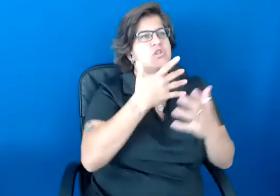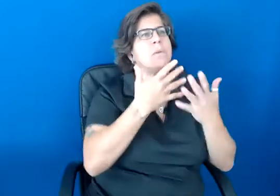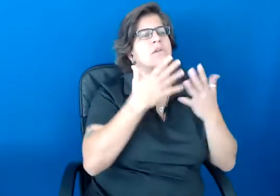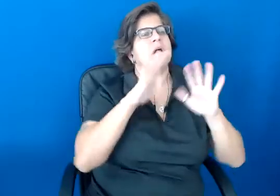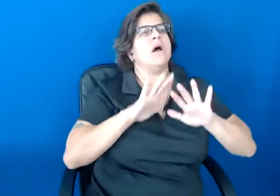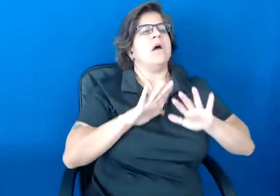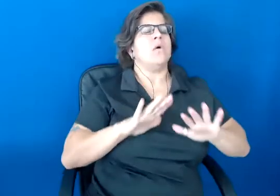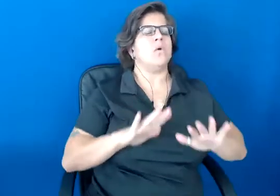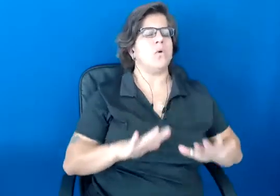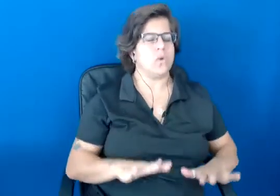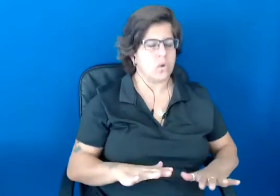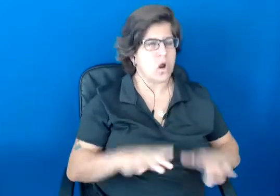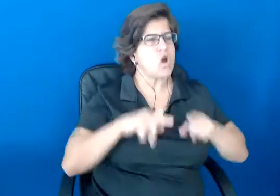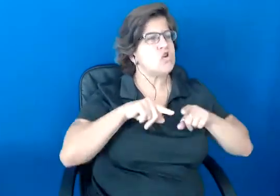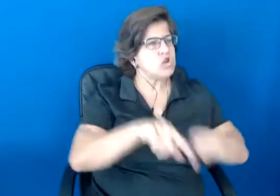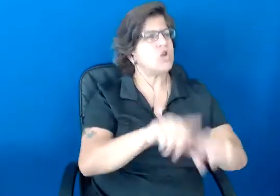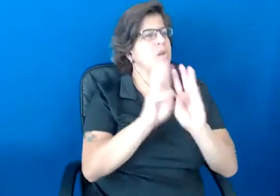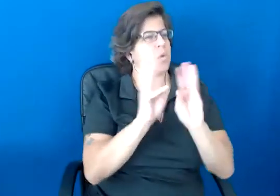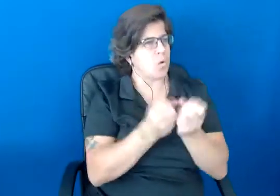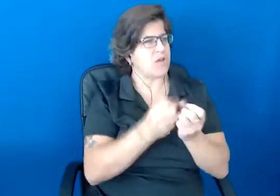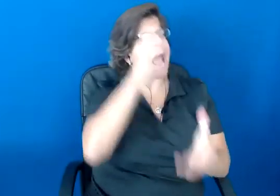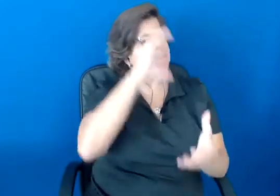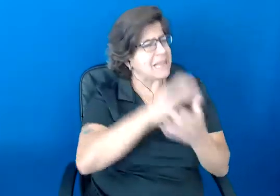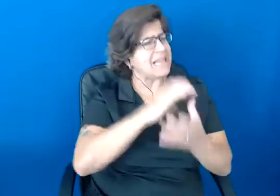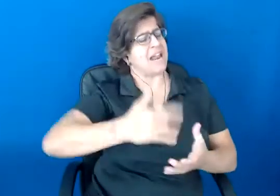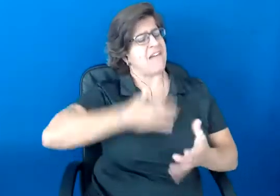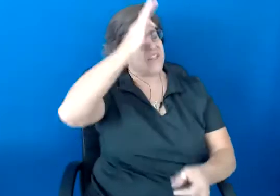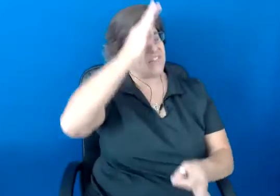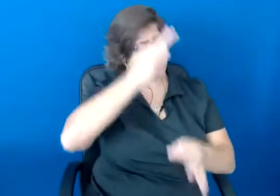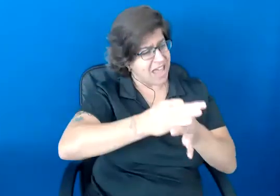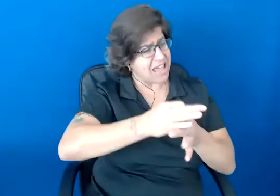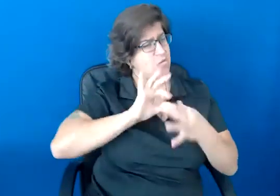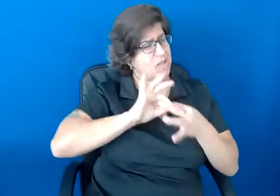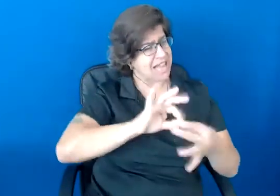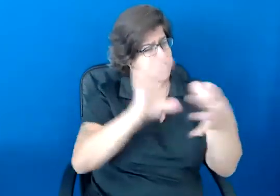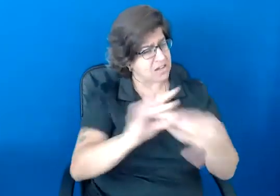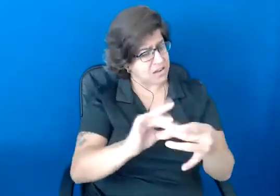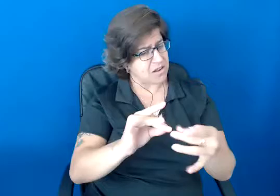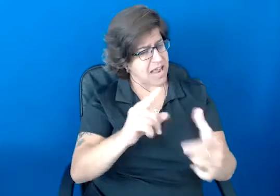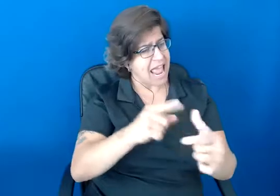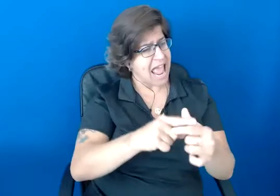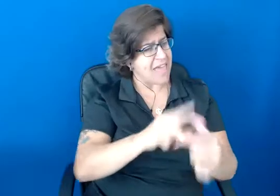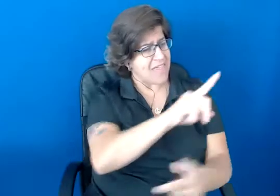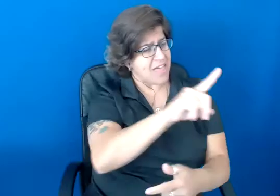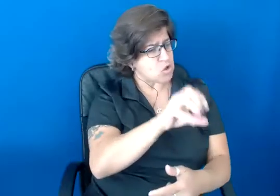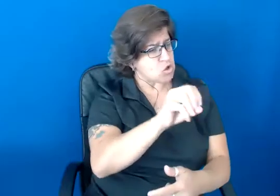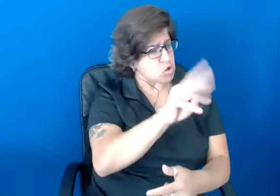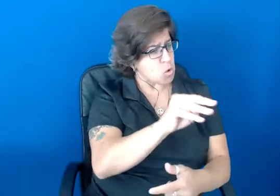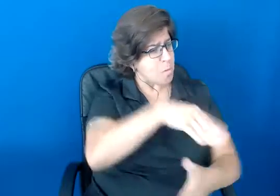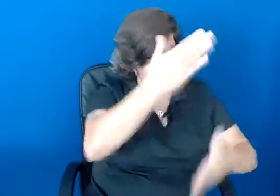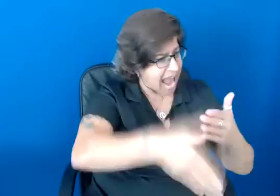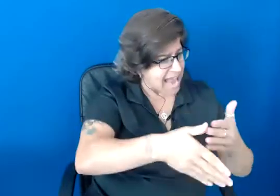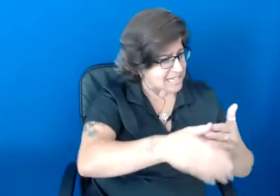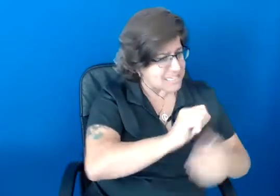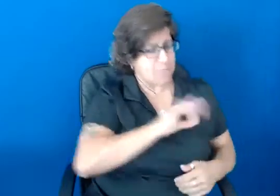these workshops. Like, I believe and I feel the faith around what people are saying. And then I like get off the Zoom or whatever. And I'm